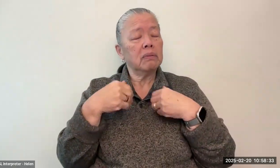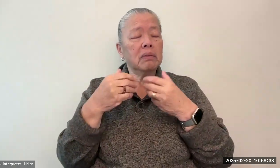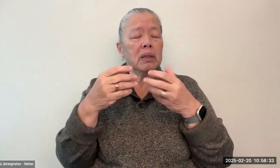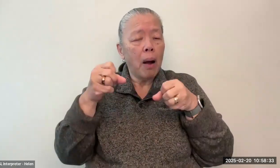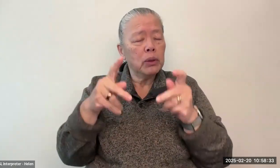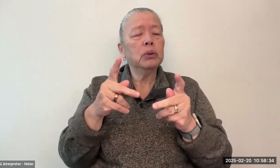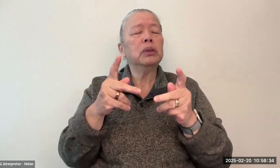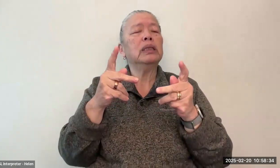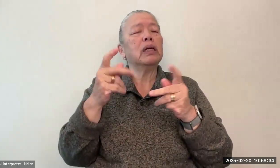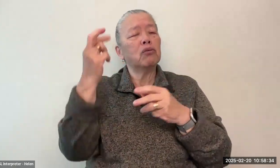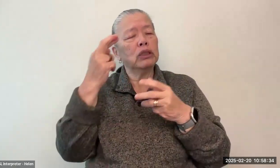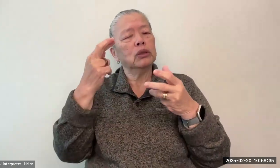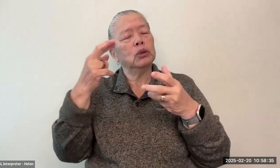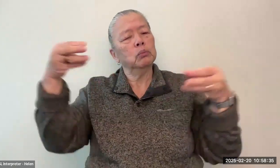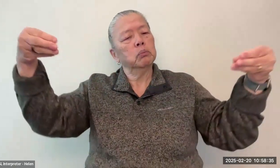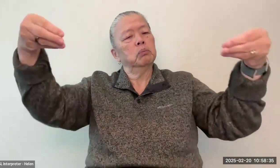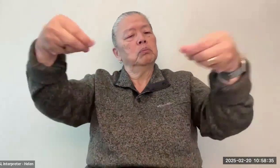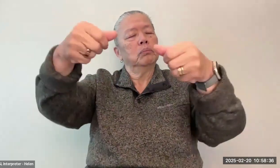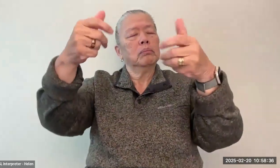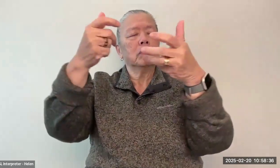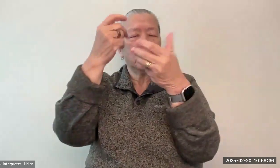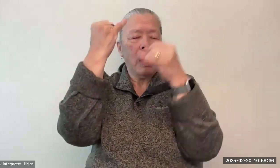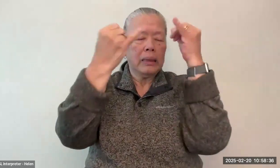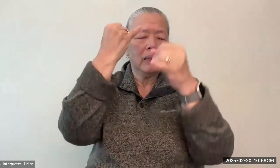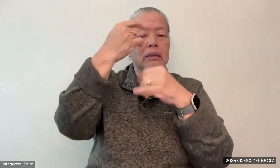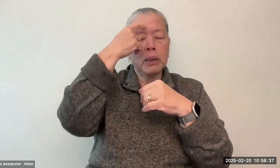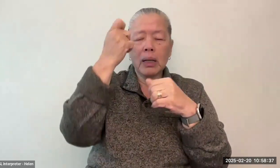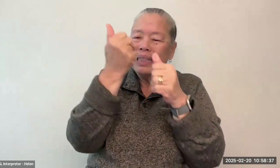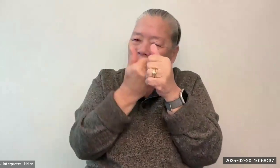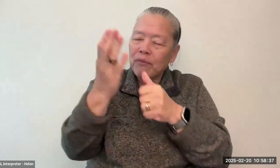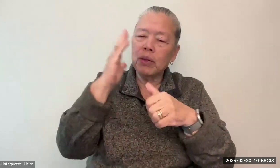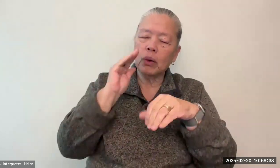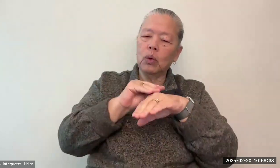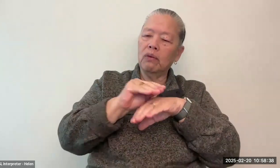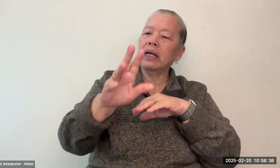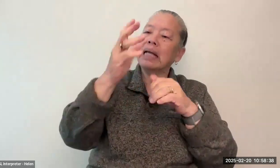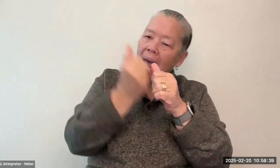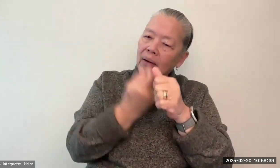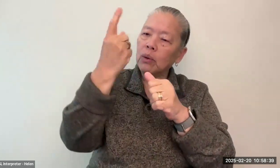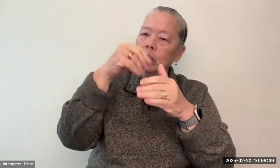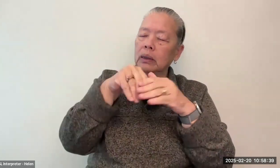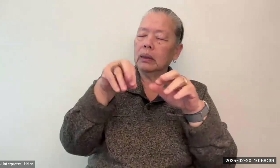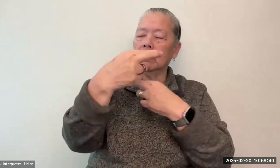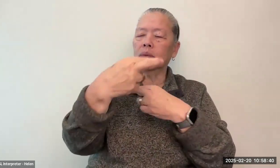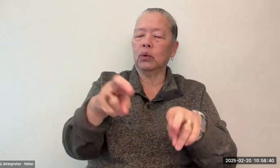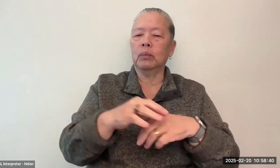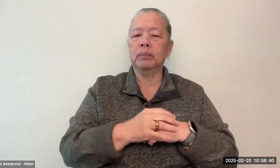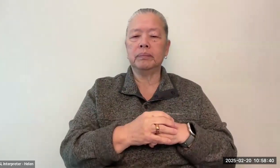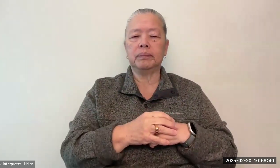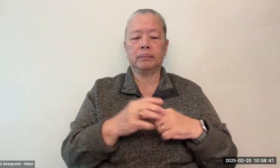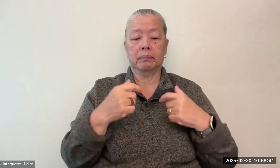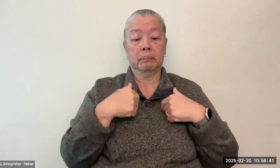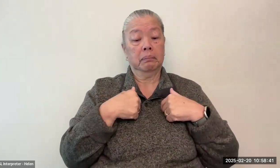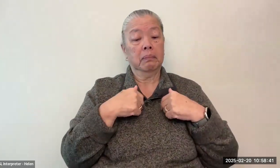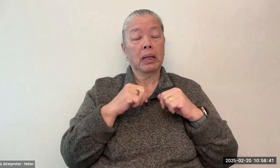to everyone in the room. Let me offer you this perspective as an agency staff member